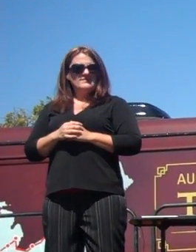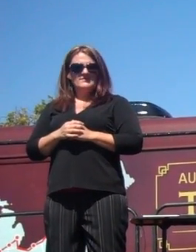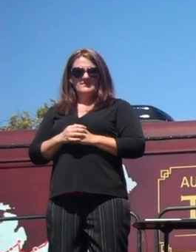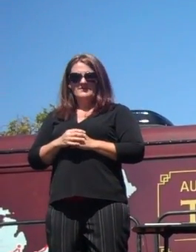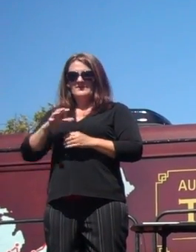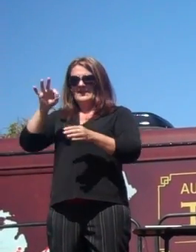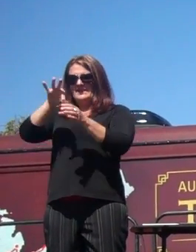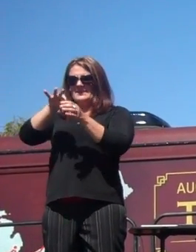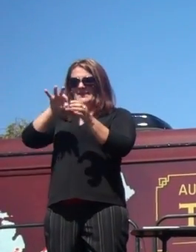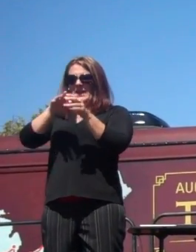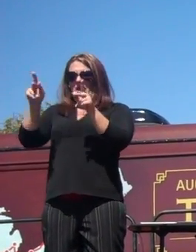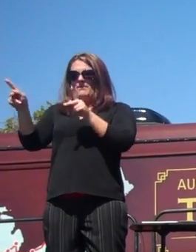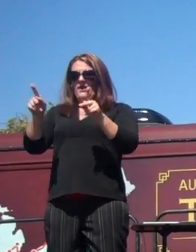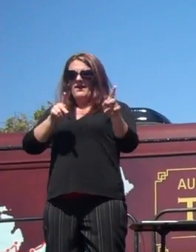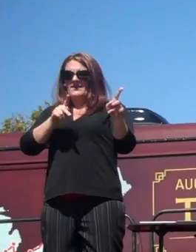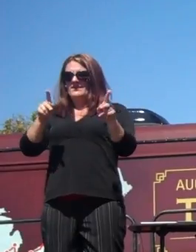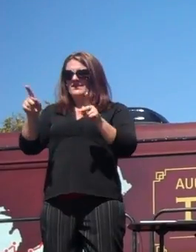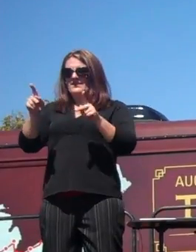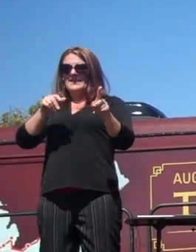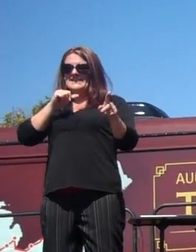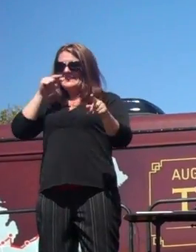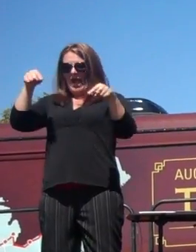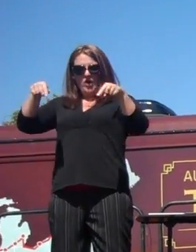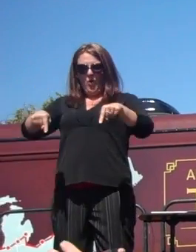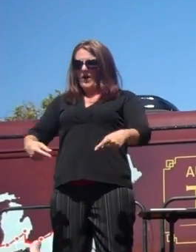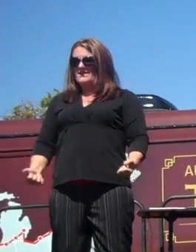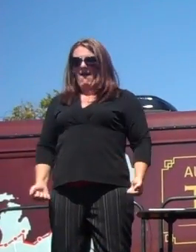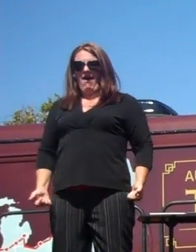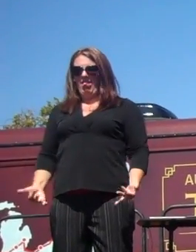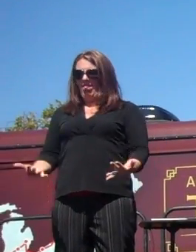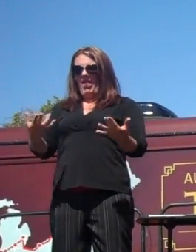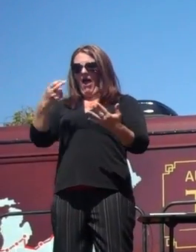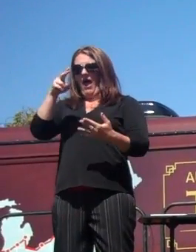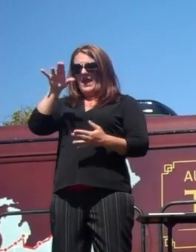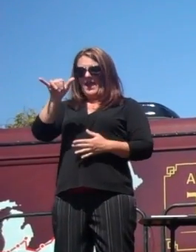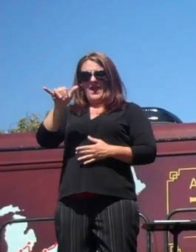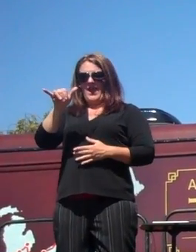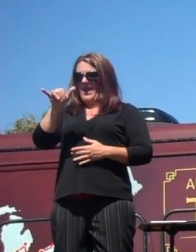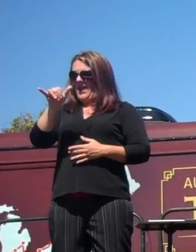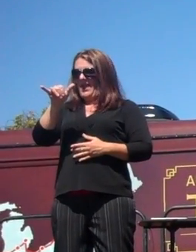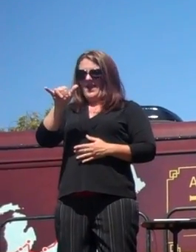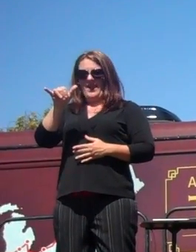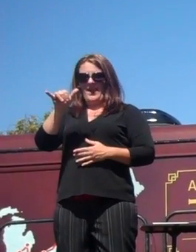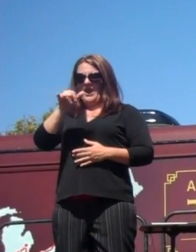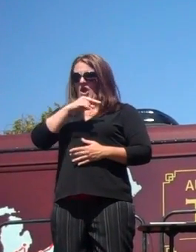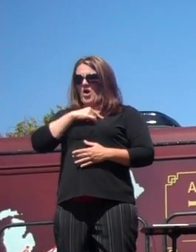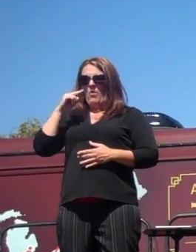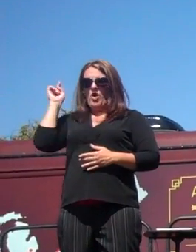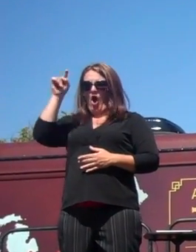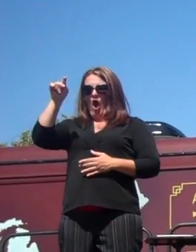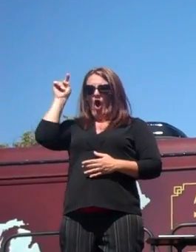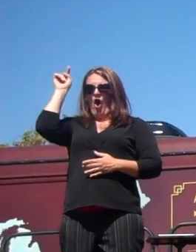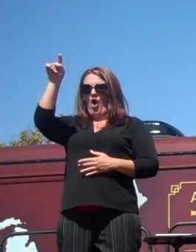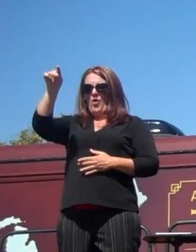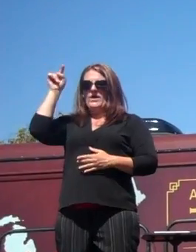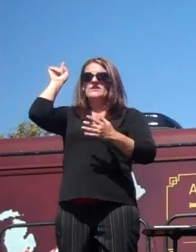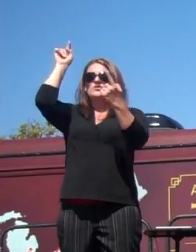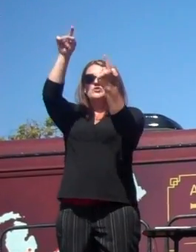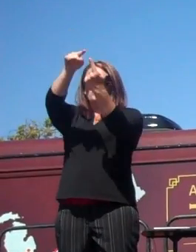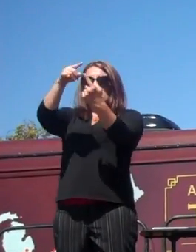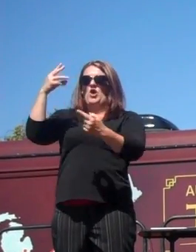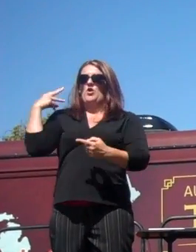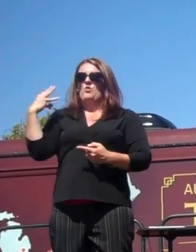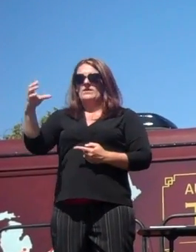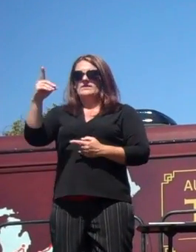The Tea Party is not going to hell, honey. No! We're going all the way to Washington and every